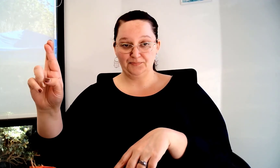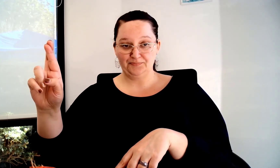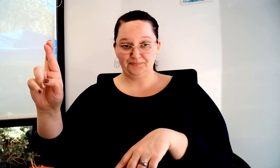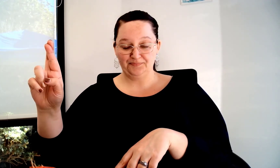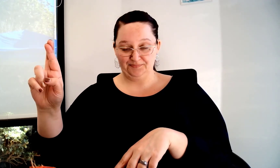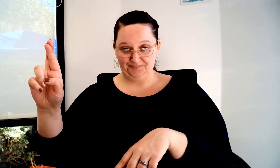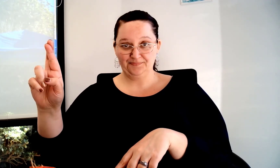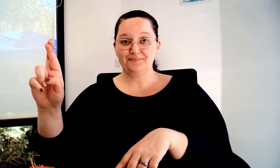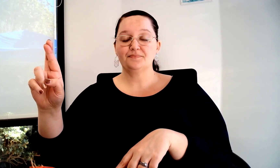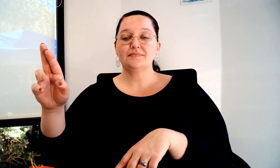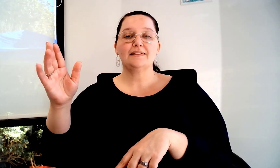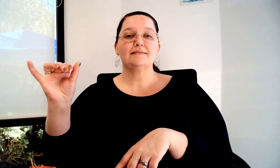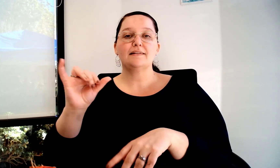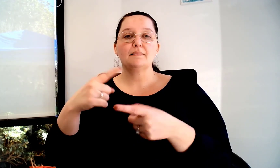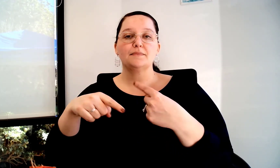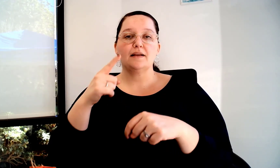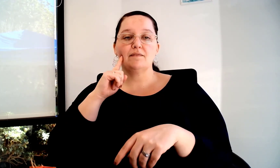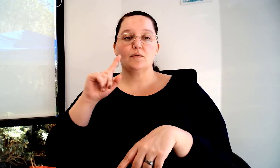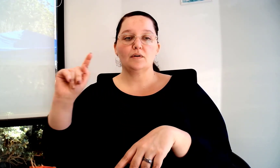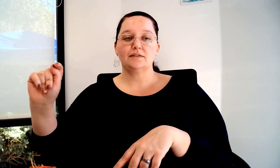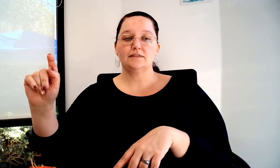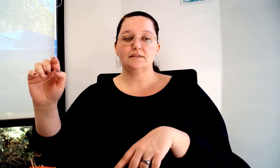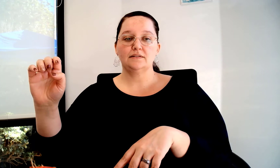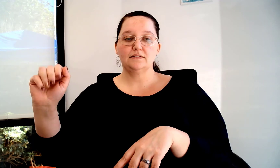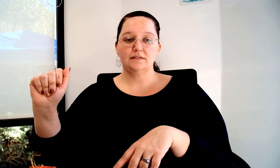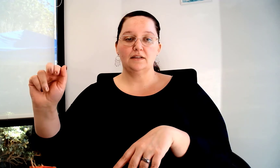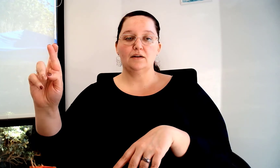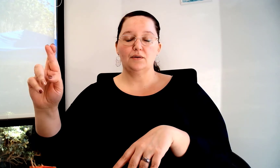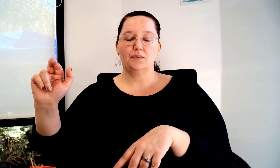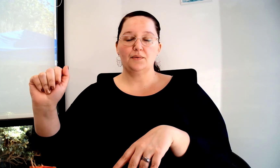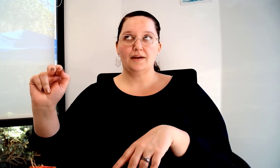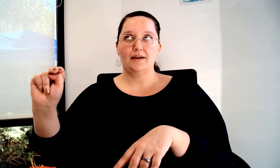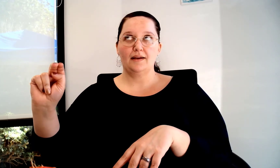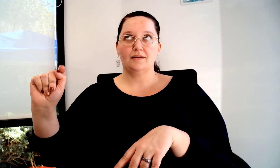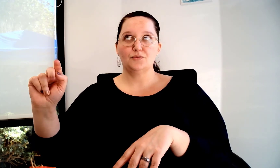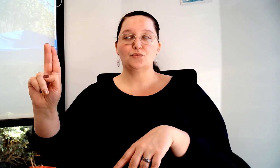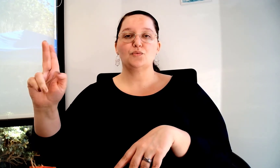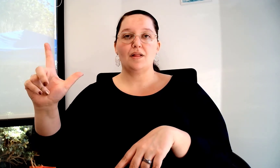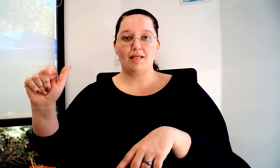spider, or the same sign for tarantula.